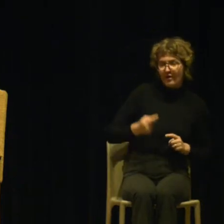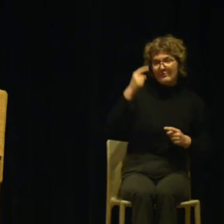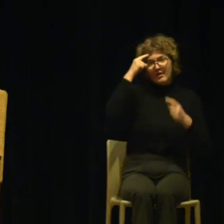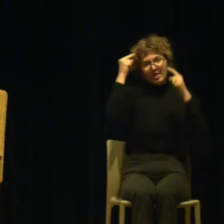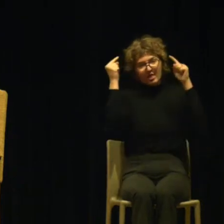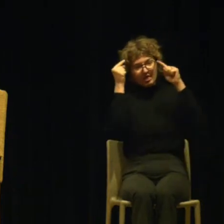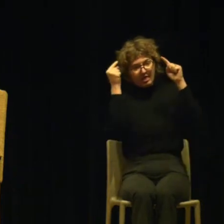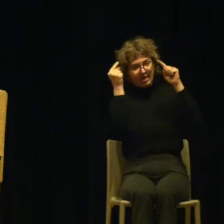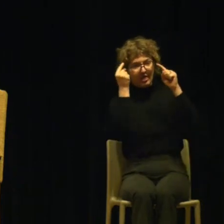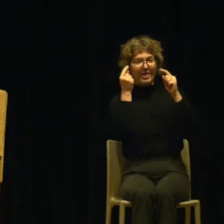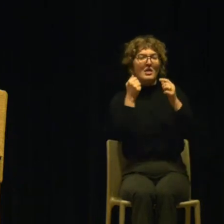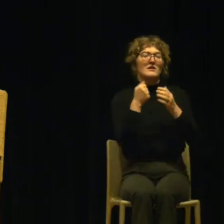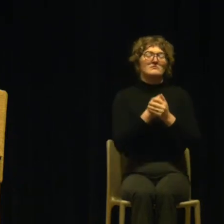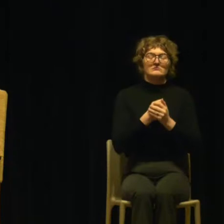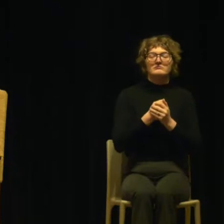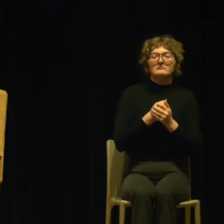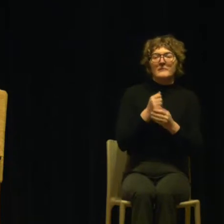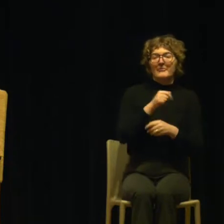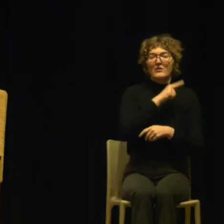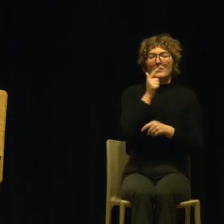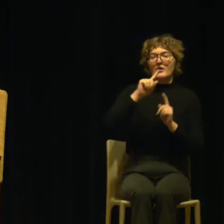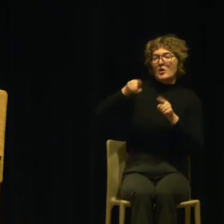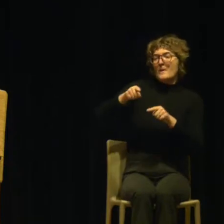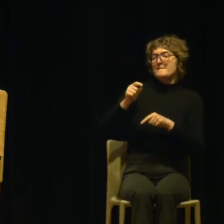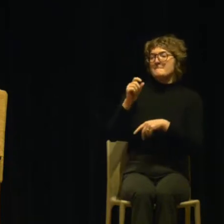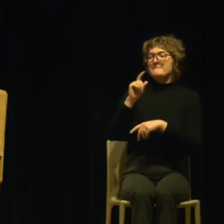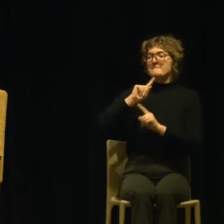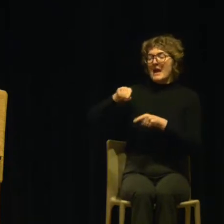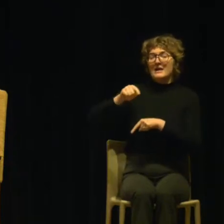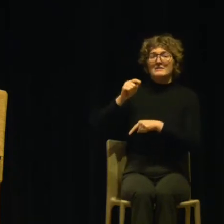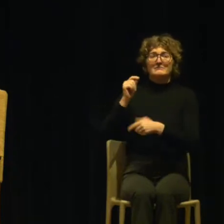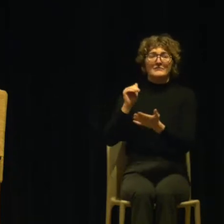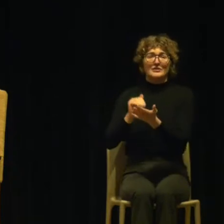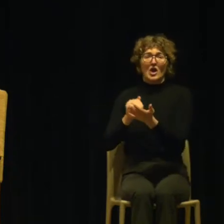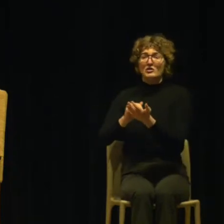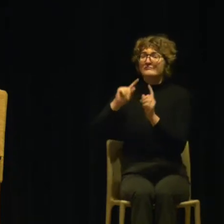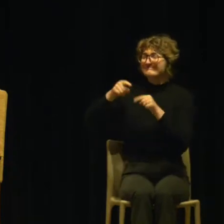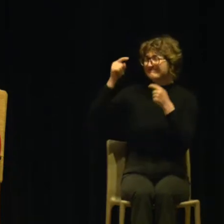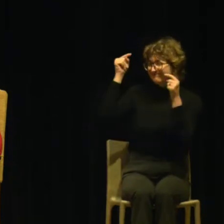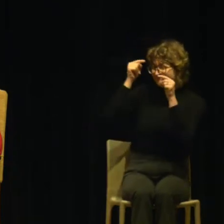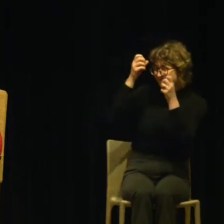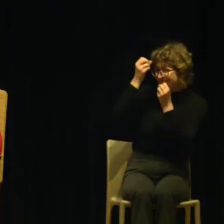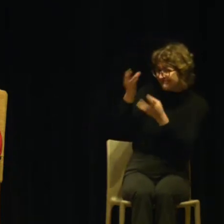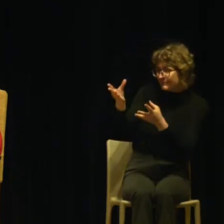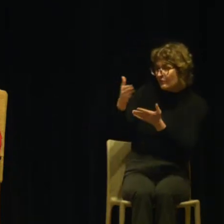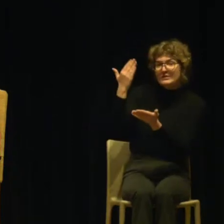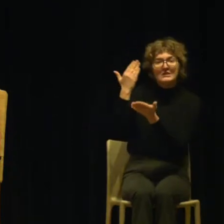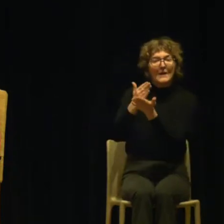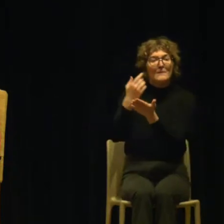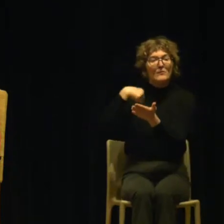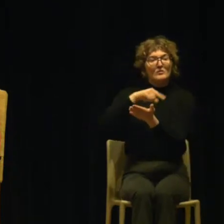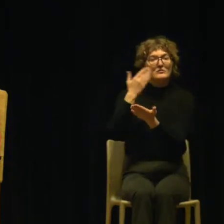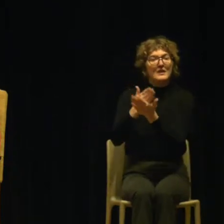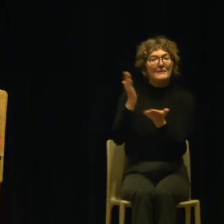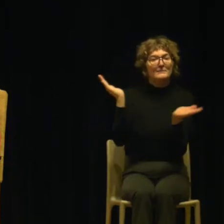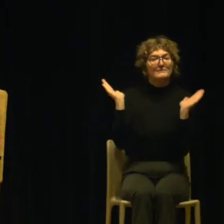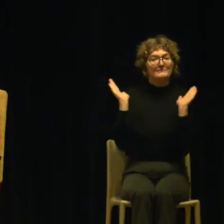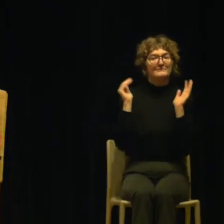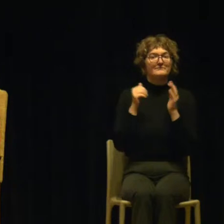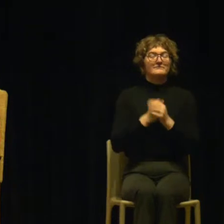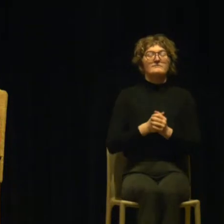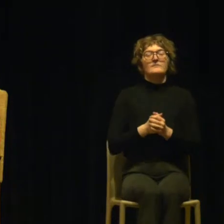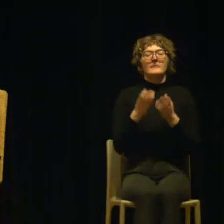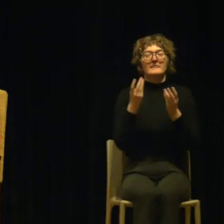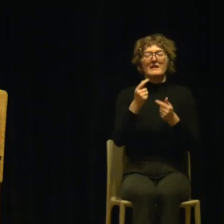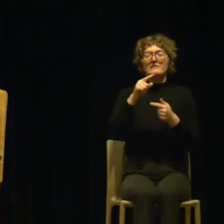hurt. Rather than going back to the doctor and saying, it made my head hurt, right? We will stop taking it. Right. So I wonder if you could just spend a little bit of